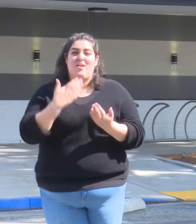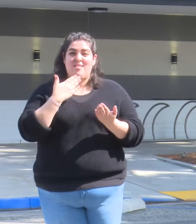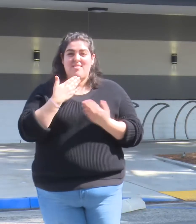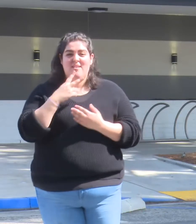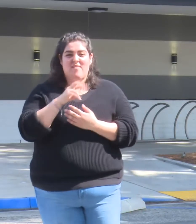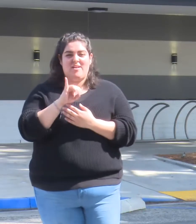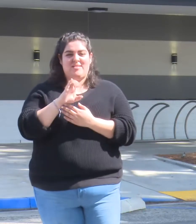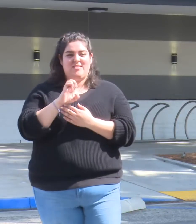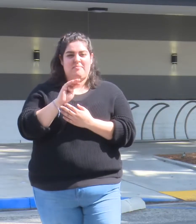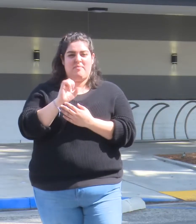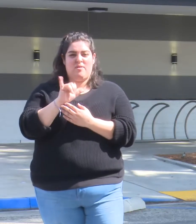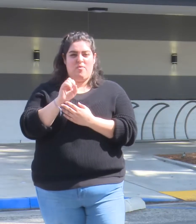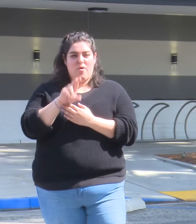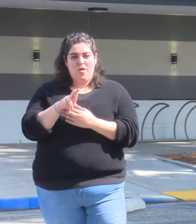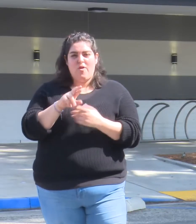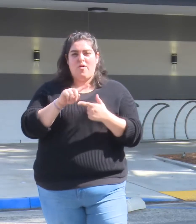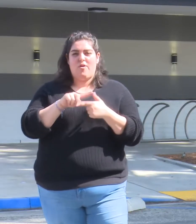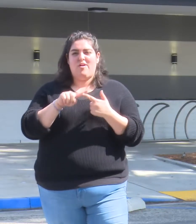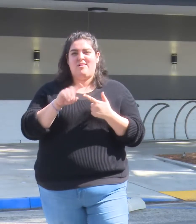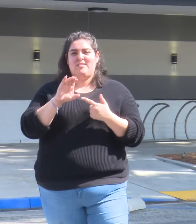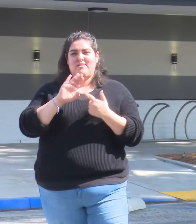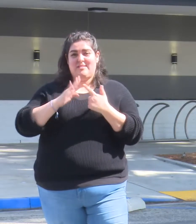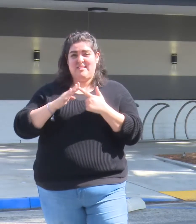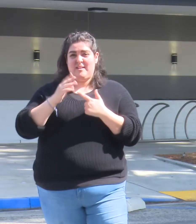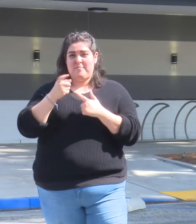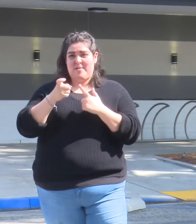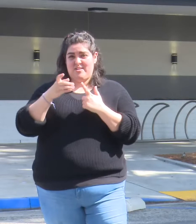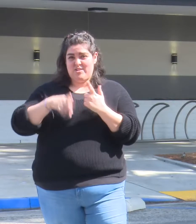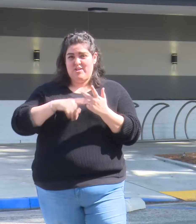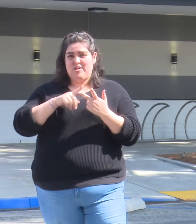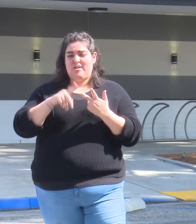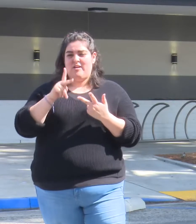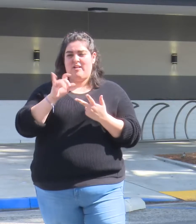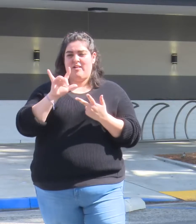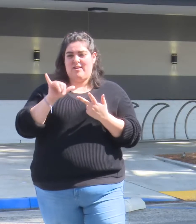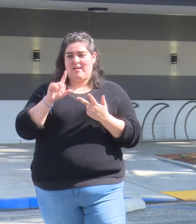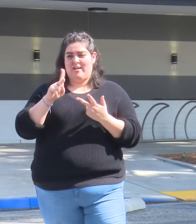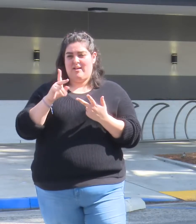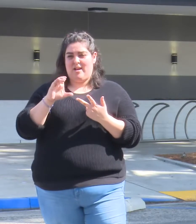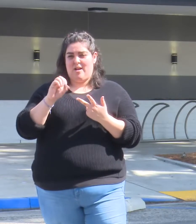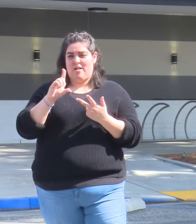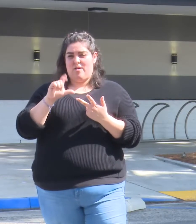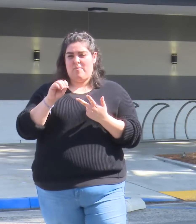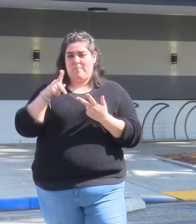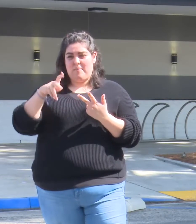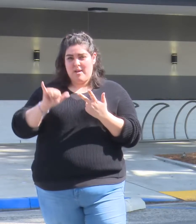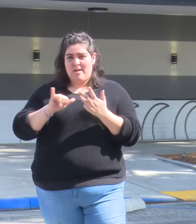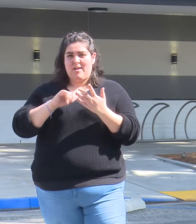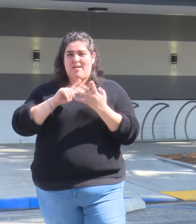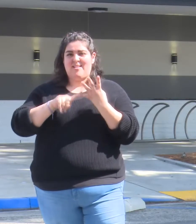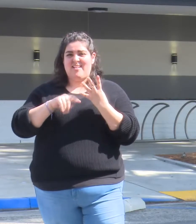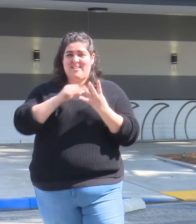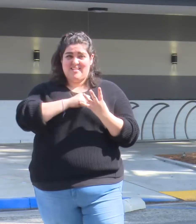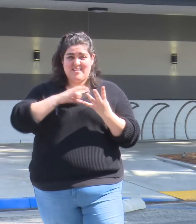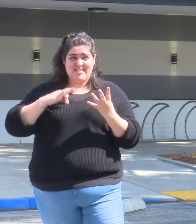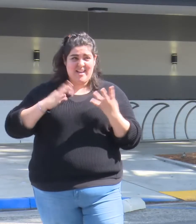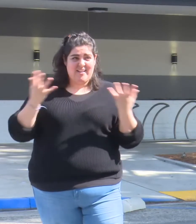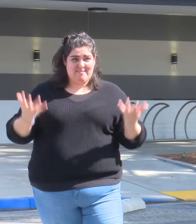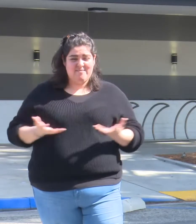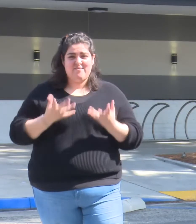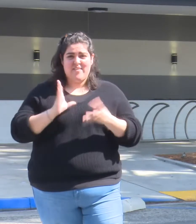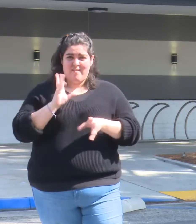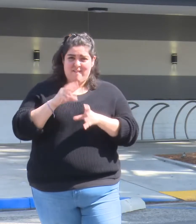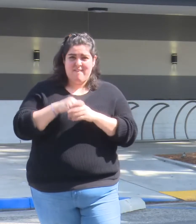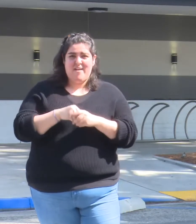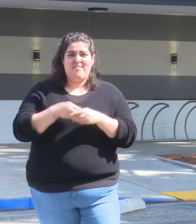Mayor, our City Manager, our Director, Kelly Calopy, and all of the staff that